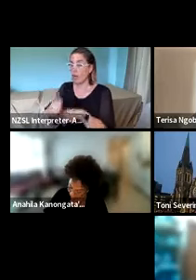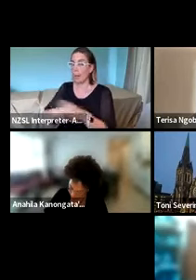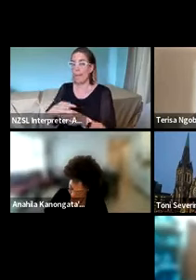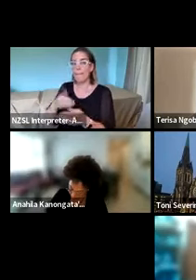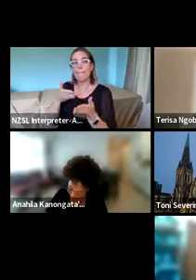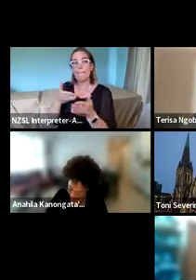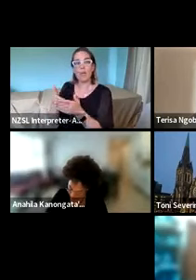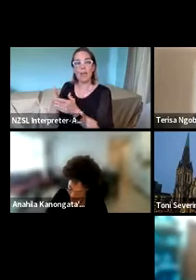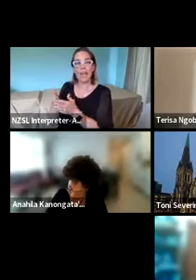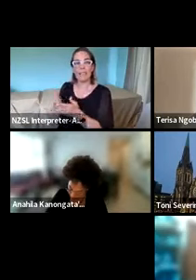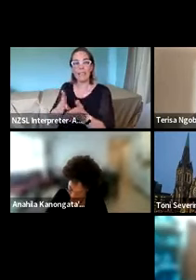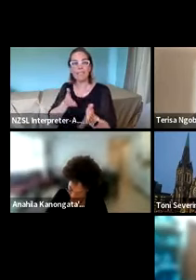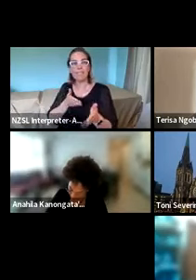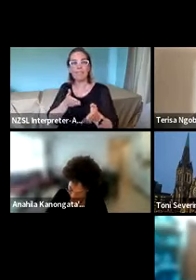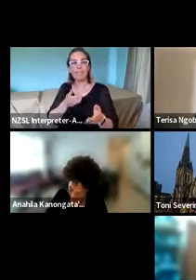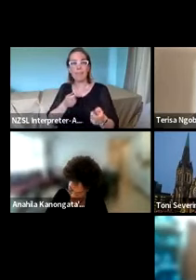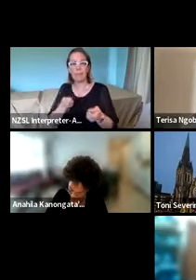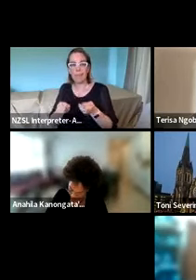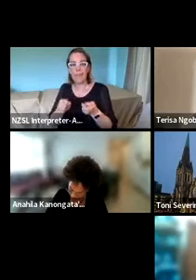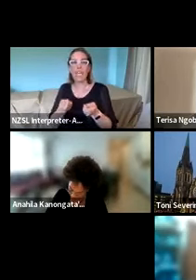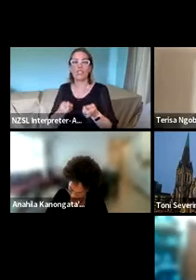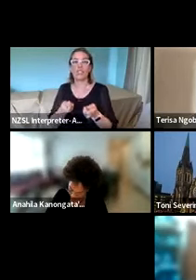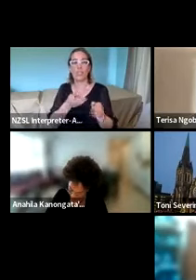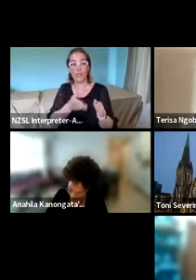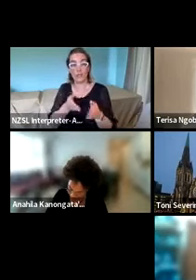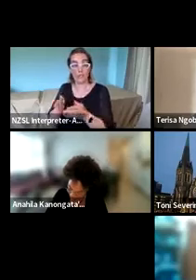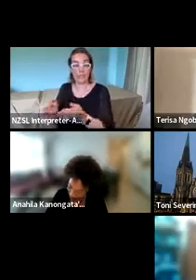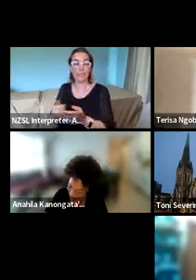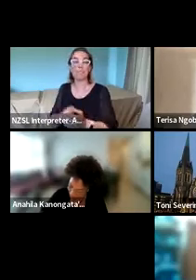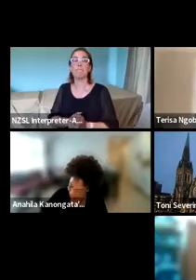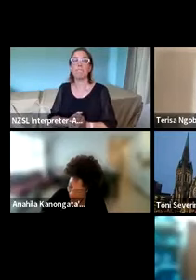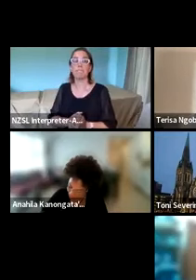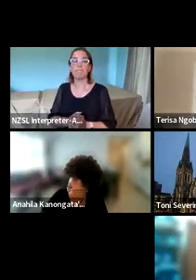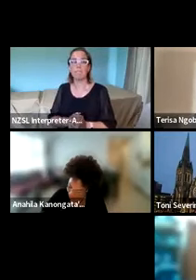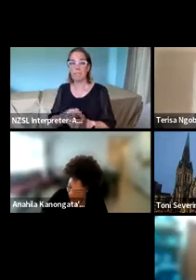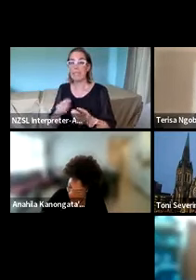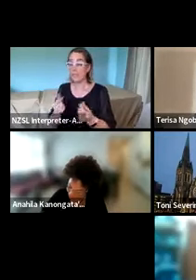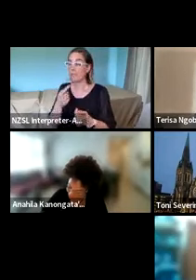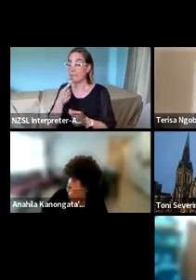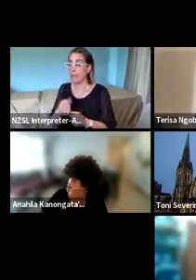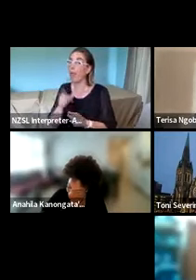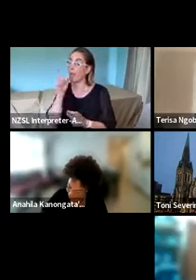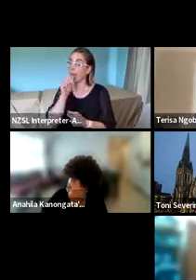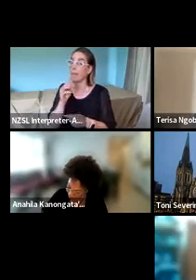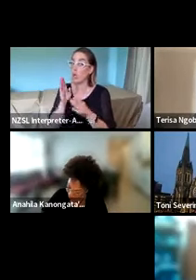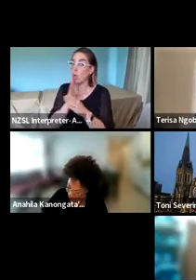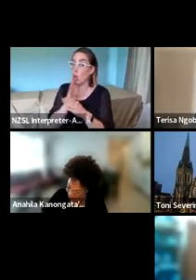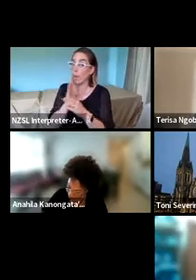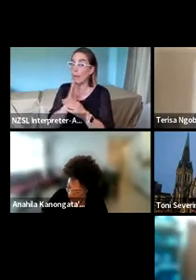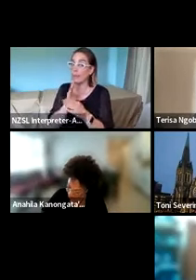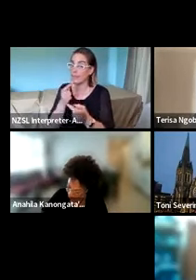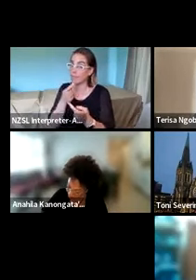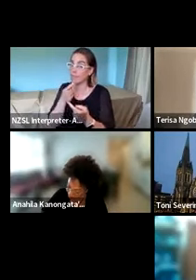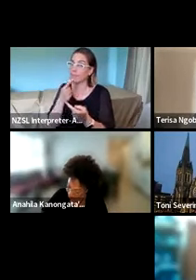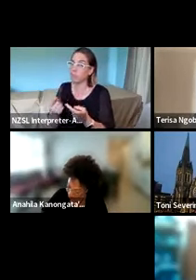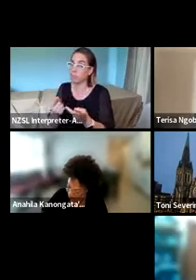notification service, and a number of them have sort of said that, that potentially could be anonymous. You're looking